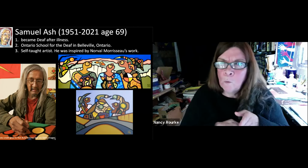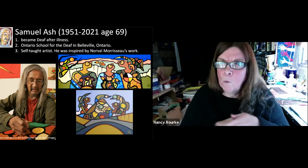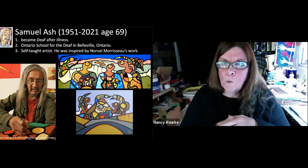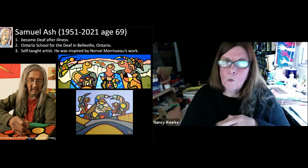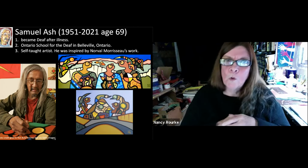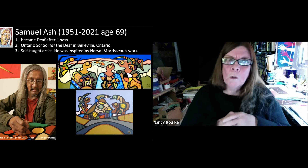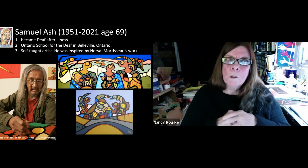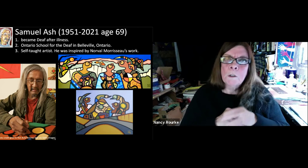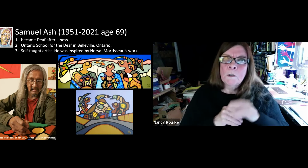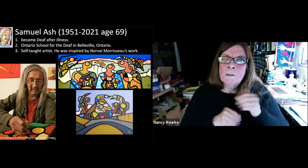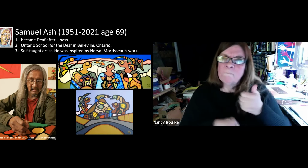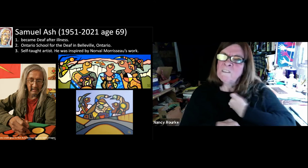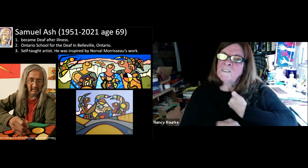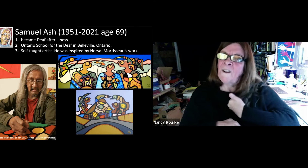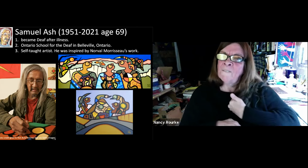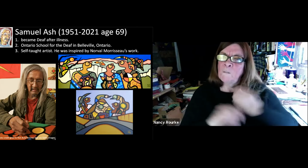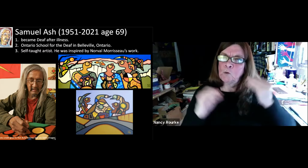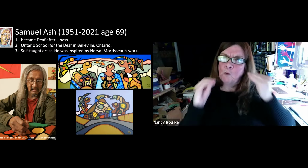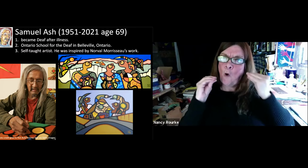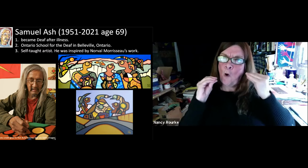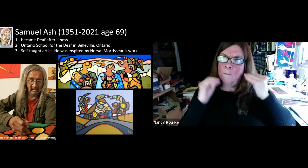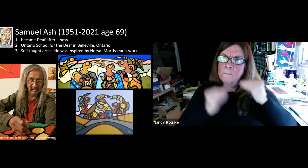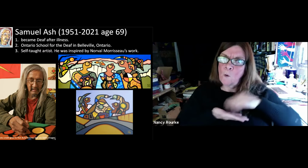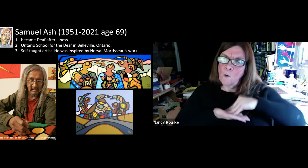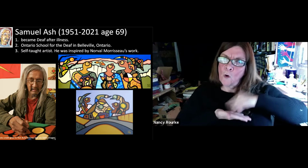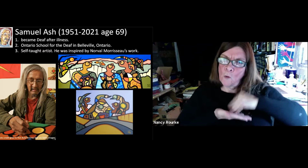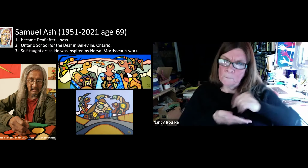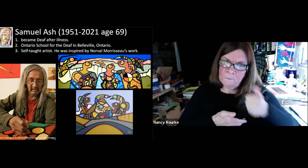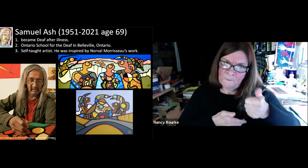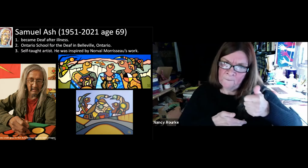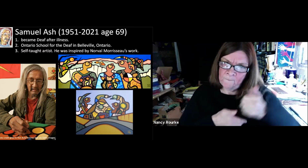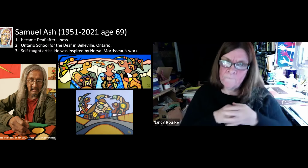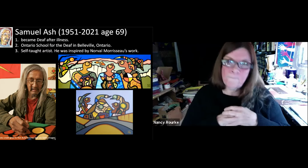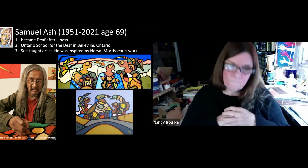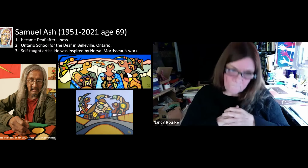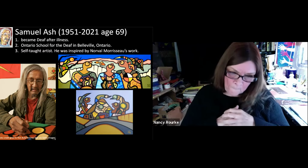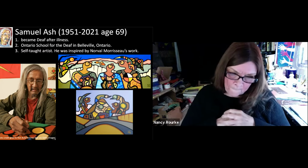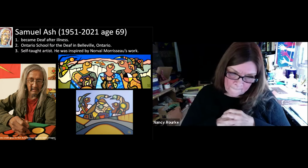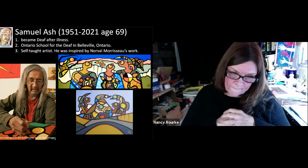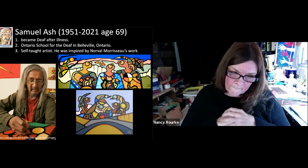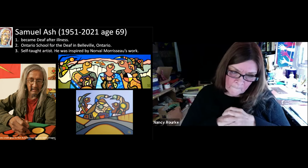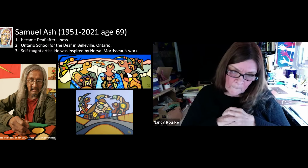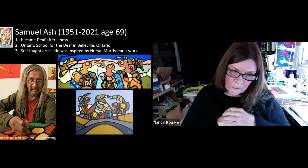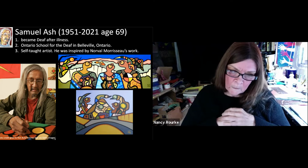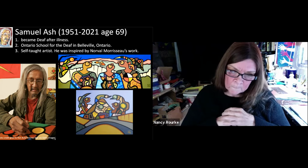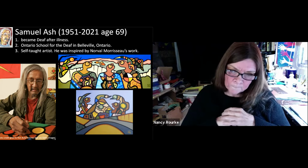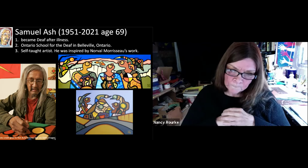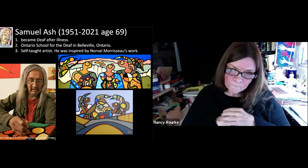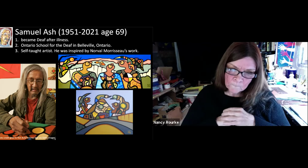Samuel never attended an art school and hadn't done that before. Of course, at that age. And he is a self-taught artist.